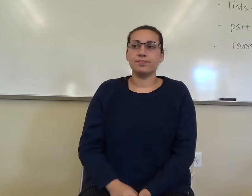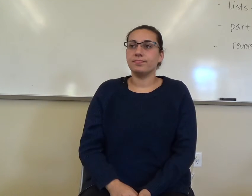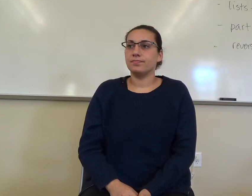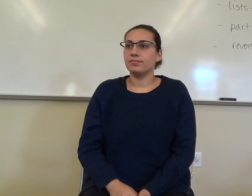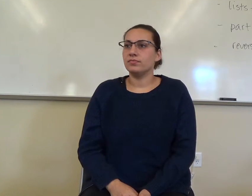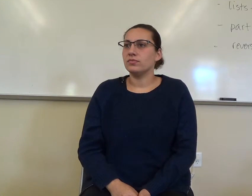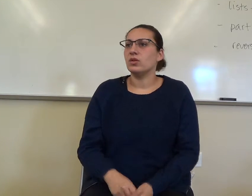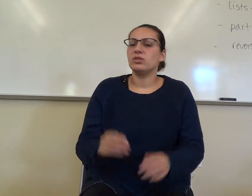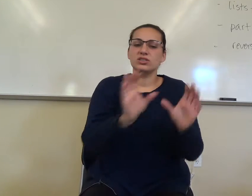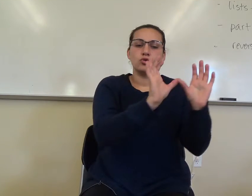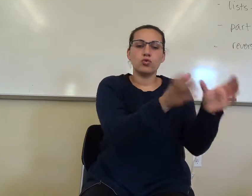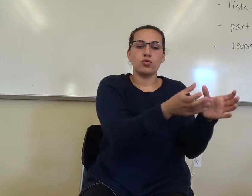crime